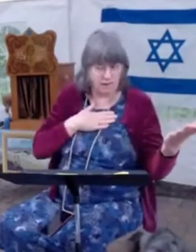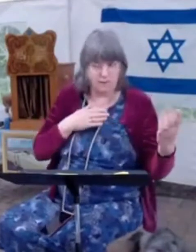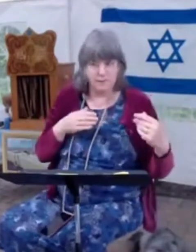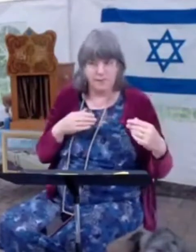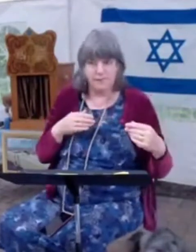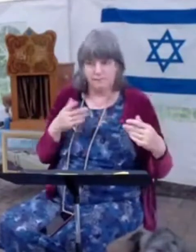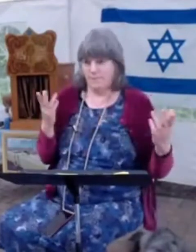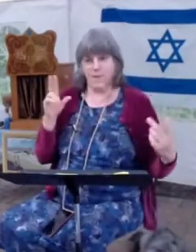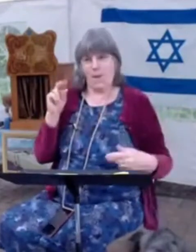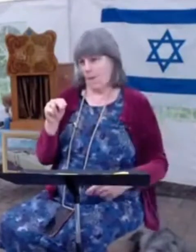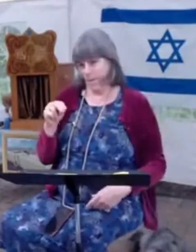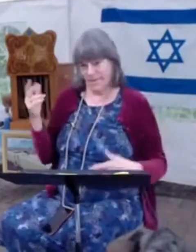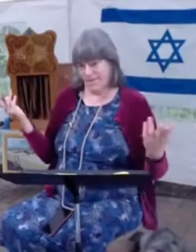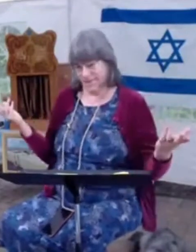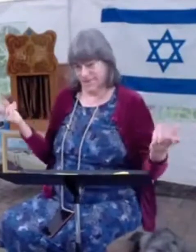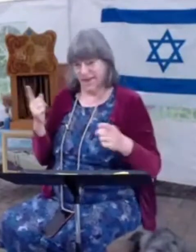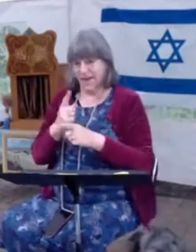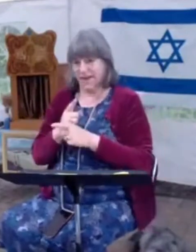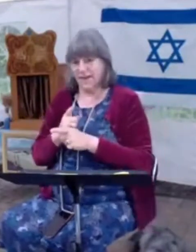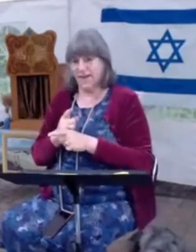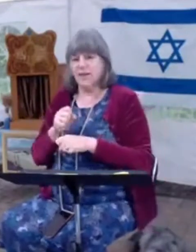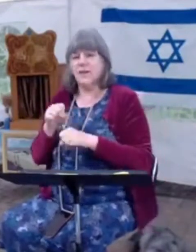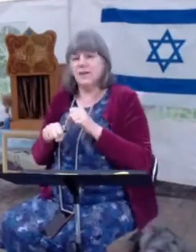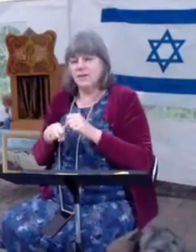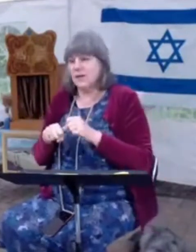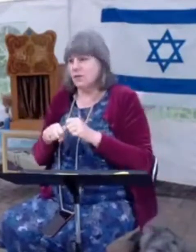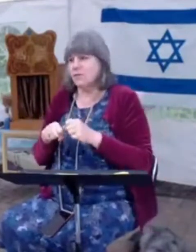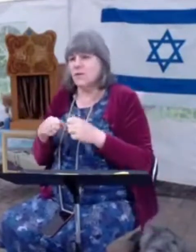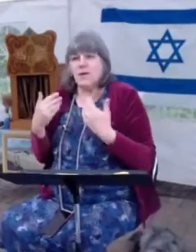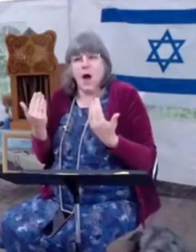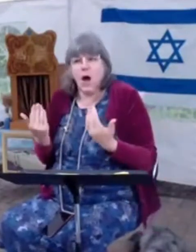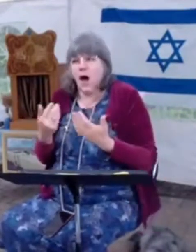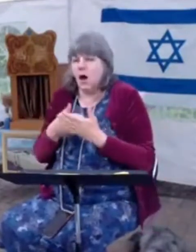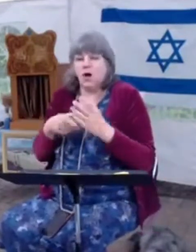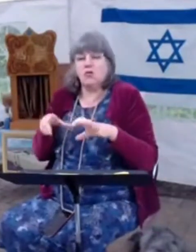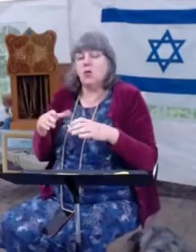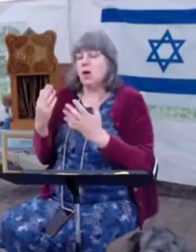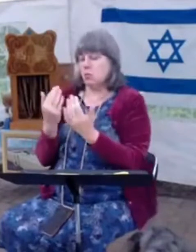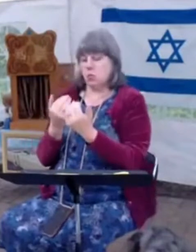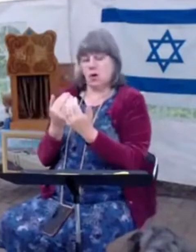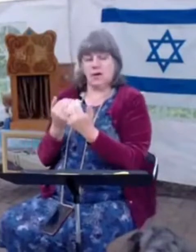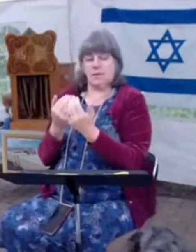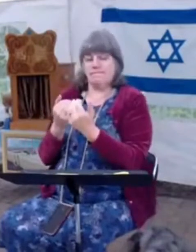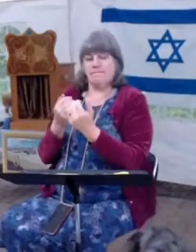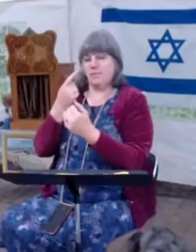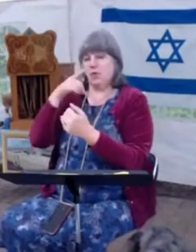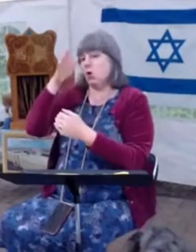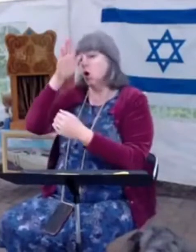Abraham. He made some sort of alliance with them,